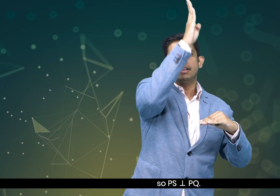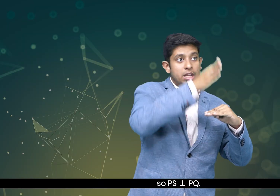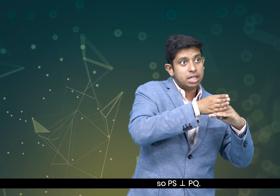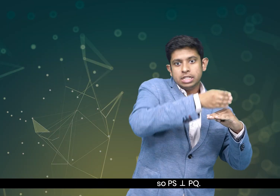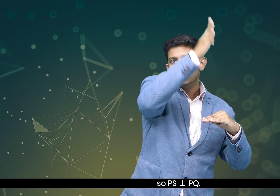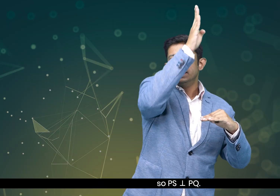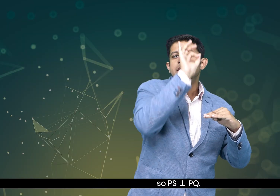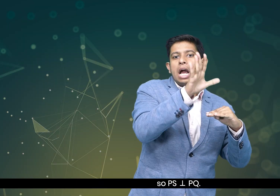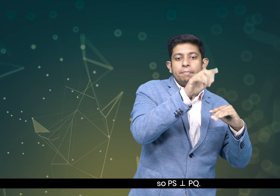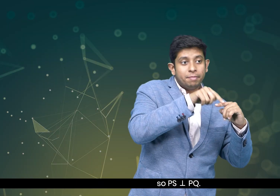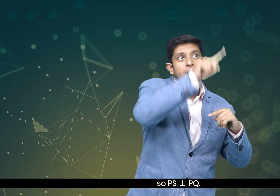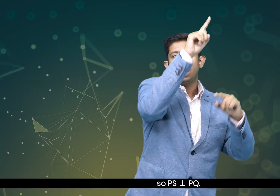PQ.